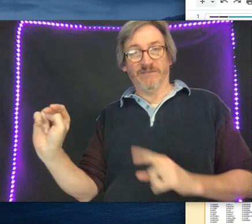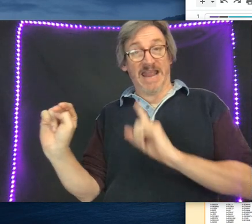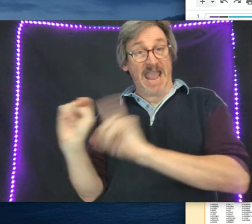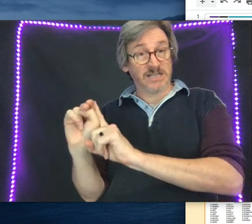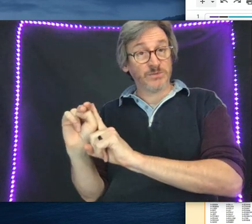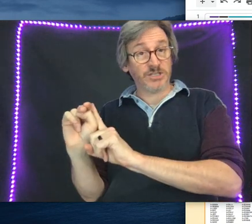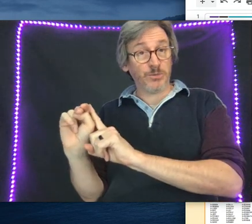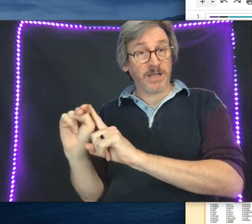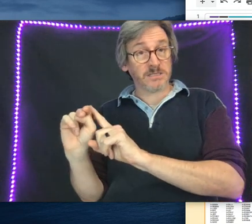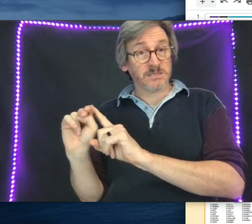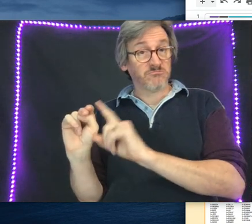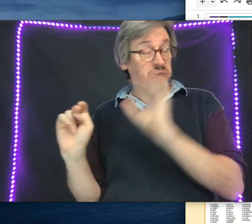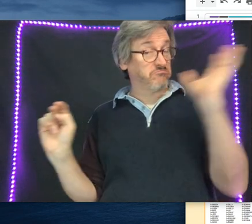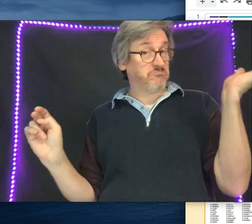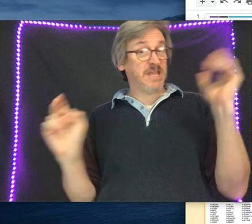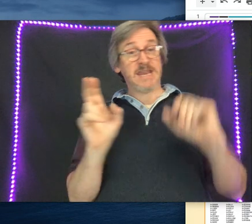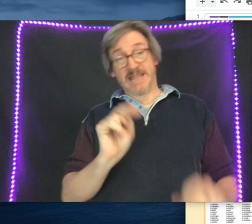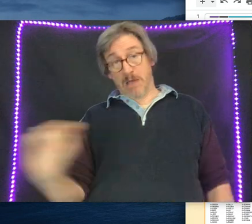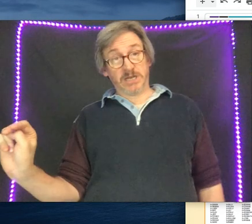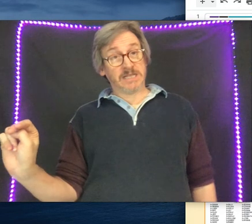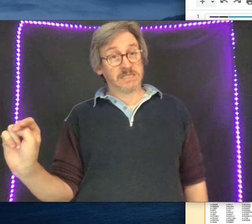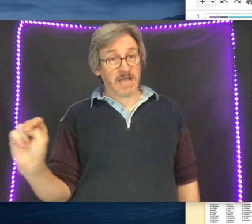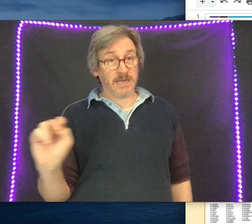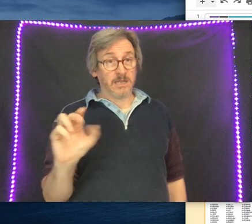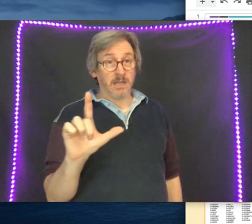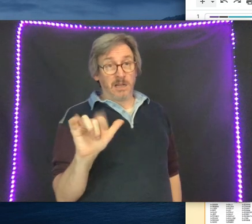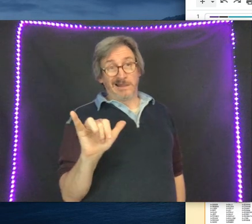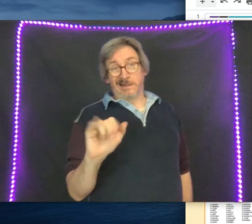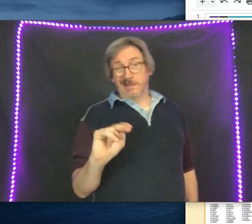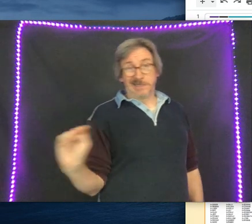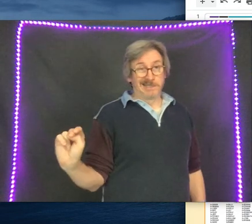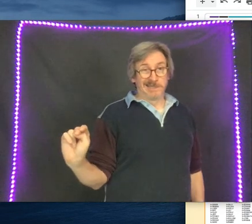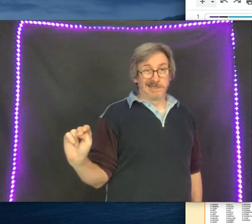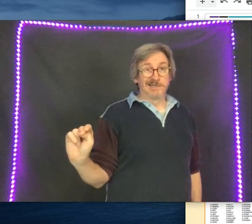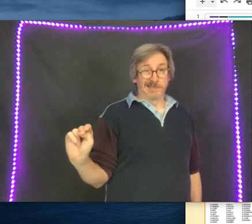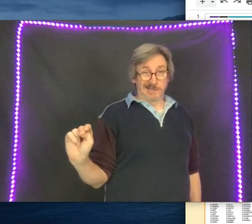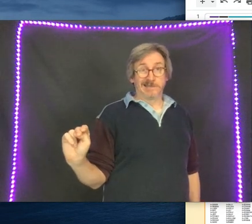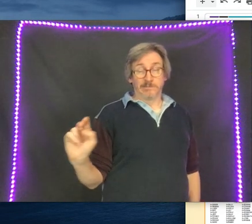If it ends with two N's, then that one can slide.